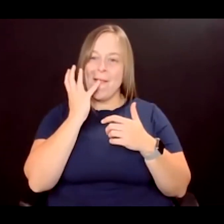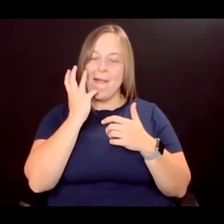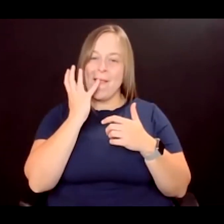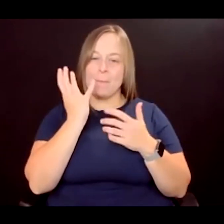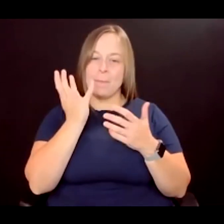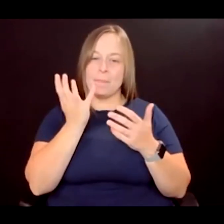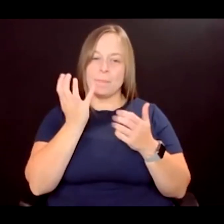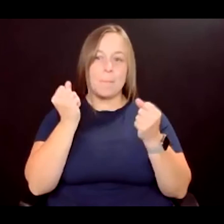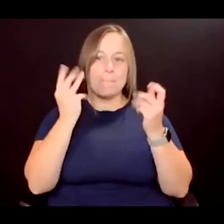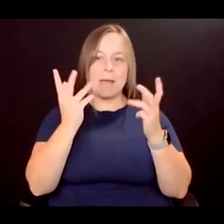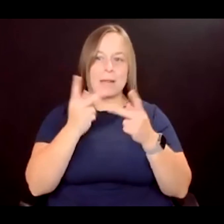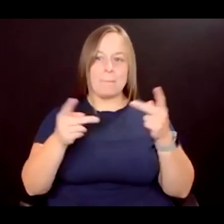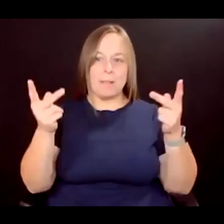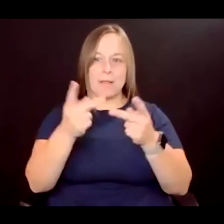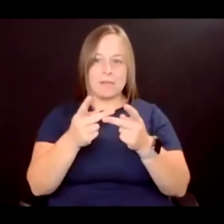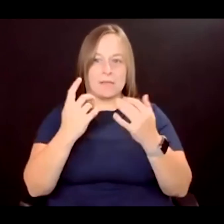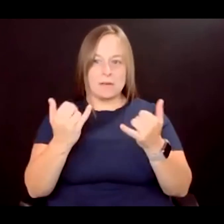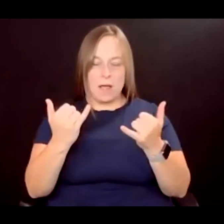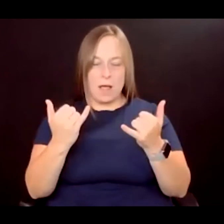read.